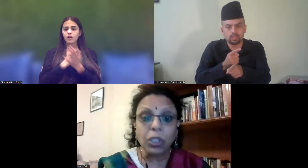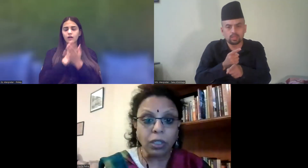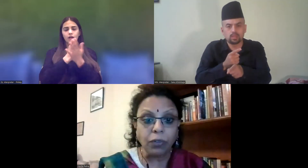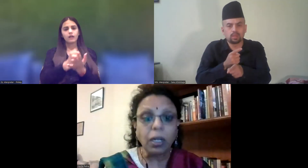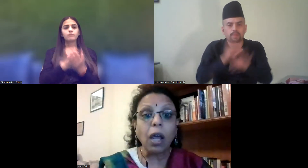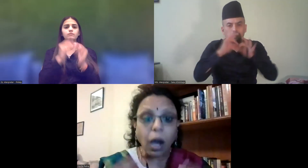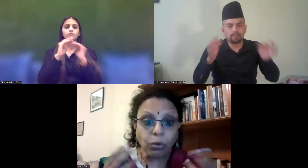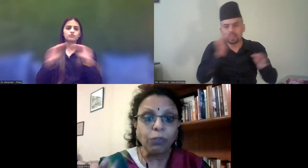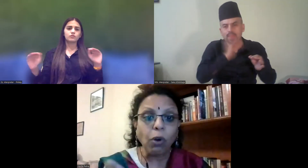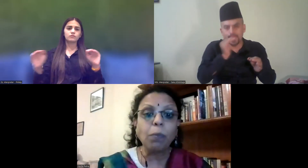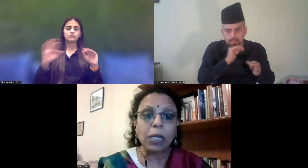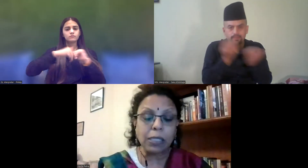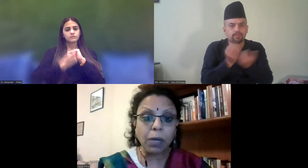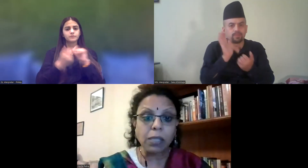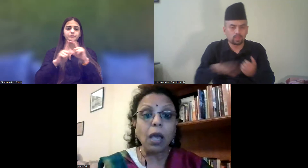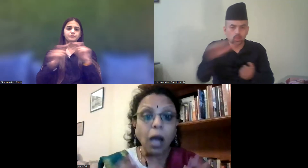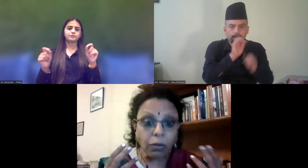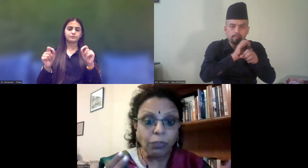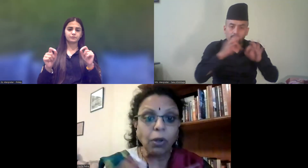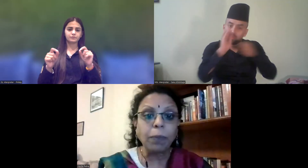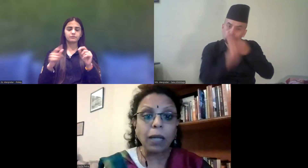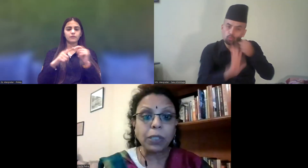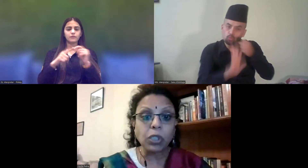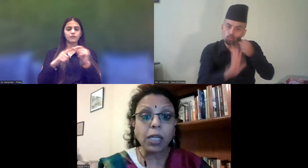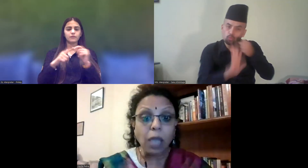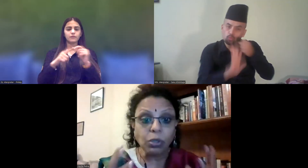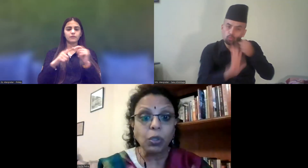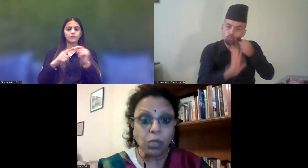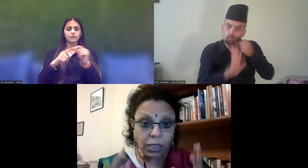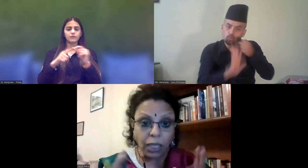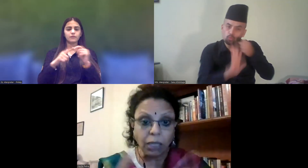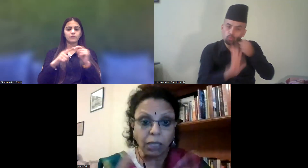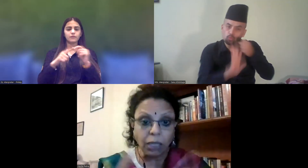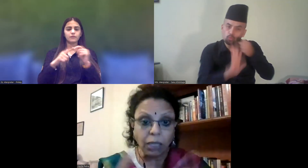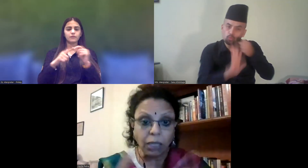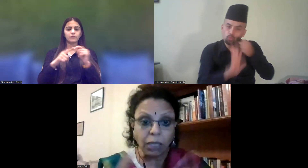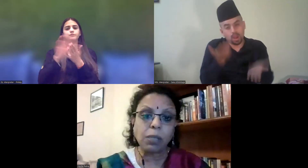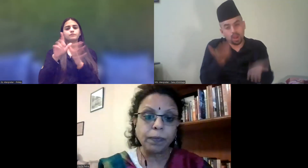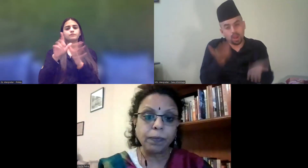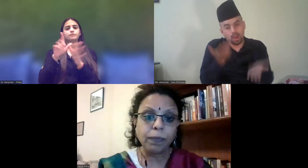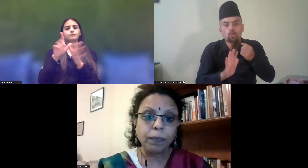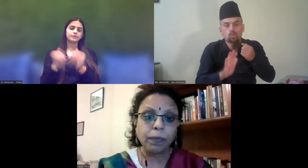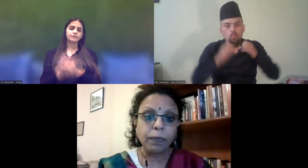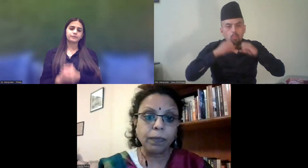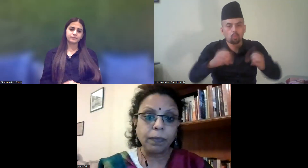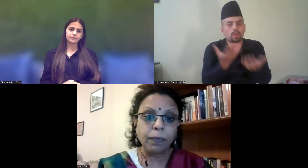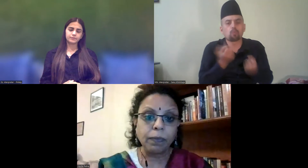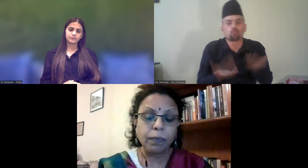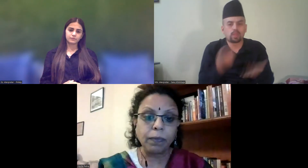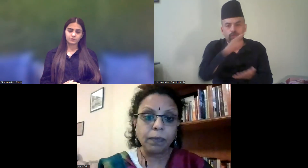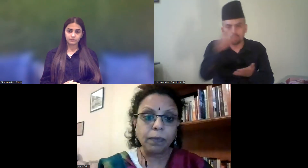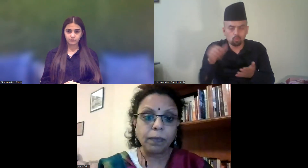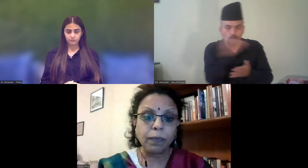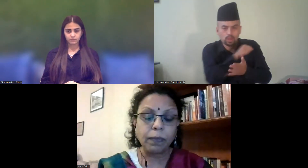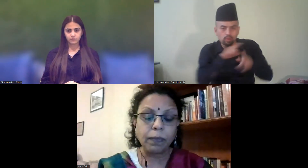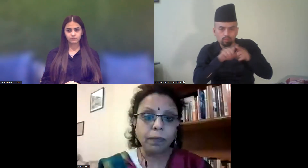helping children how to form Bal Sabhas, how to form Bal Panchayats, how to use it. That will be very, very good support. Thank you,